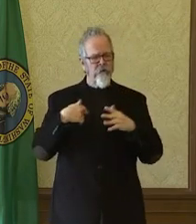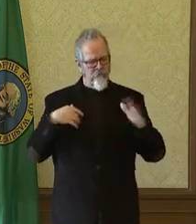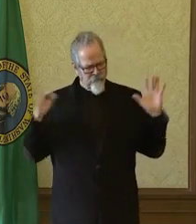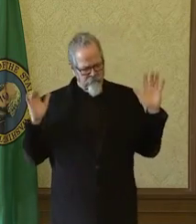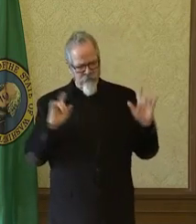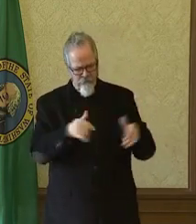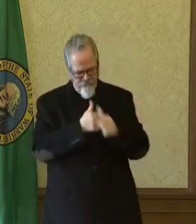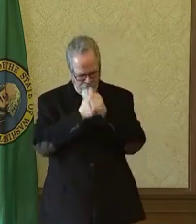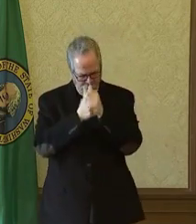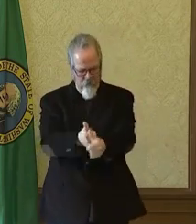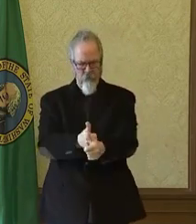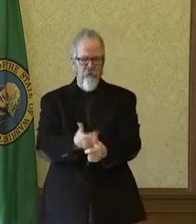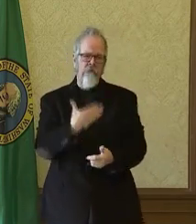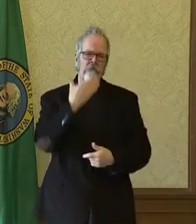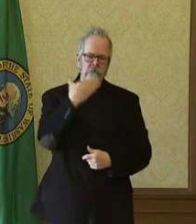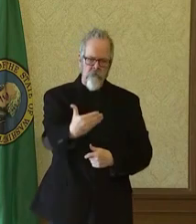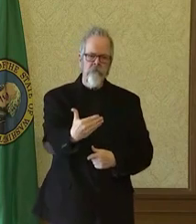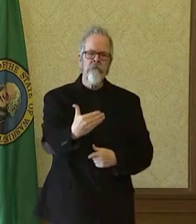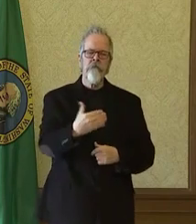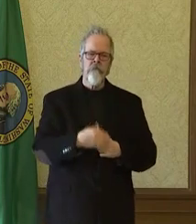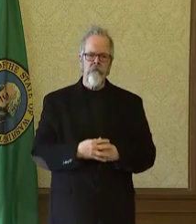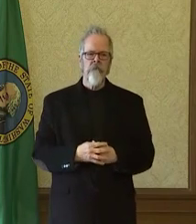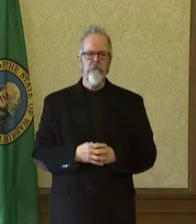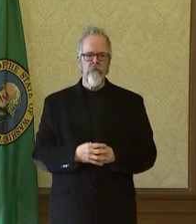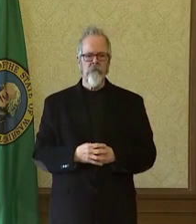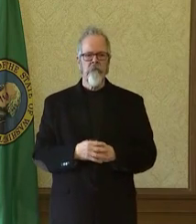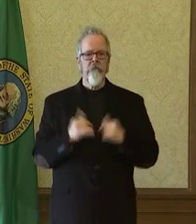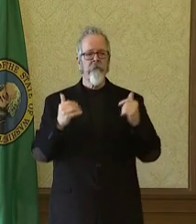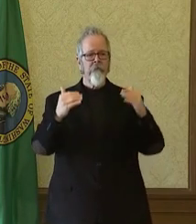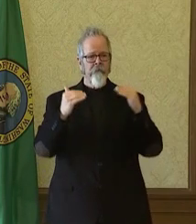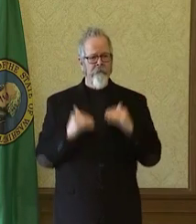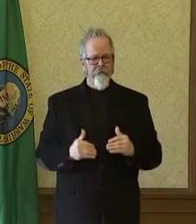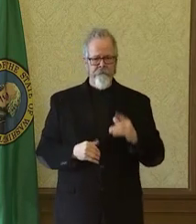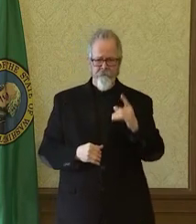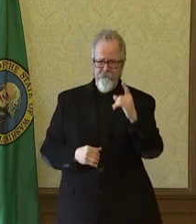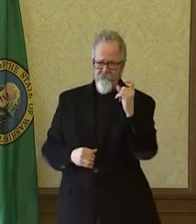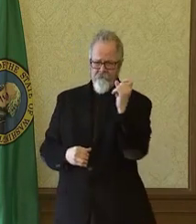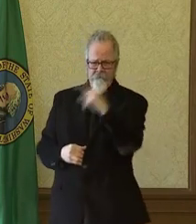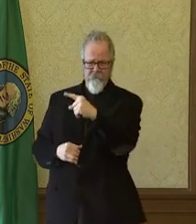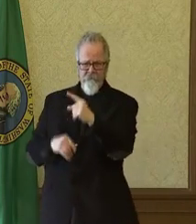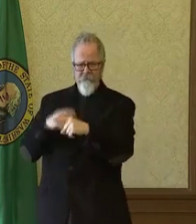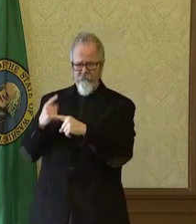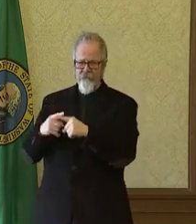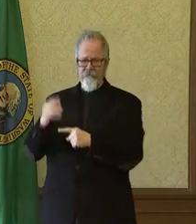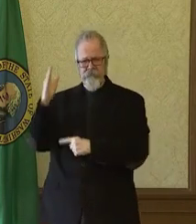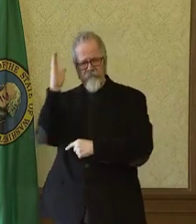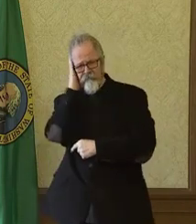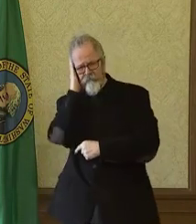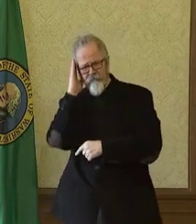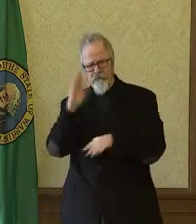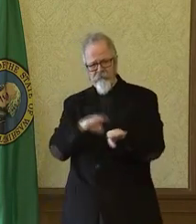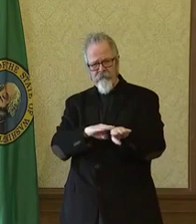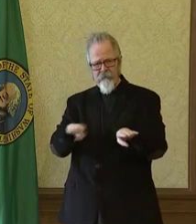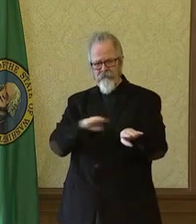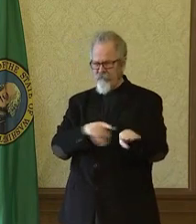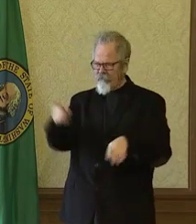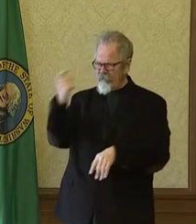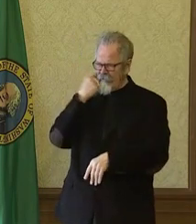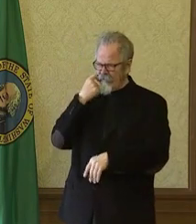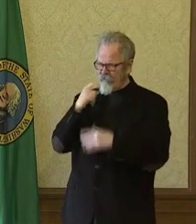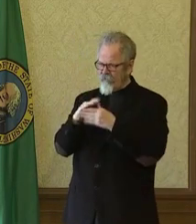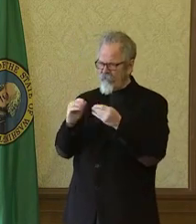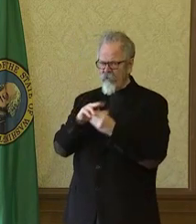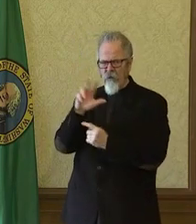the state is returning. I'm wondering if you're confident that you can get those beds back if you need them, if at some